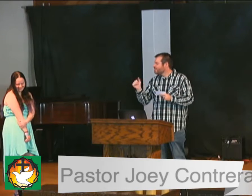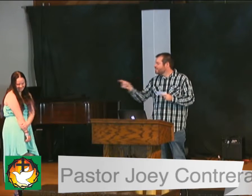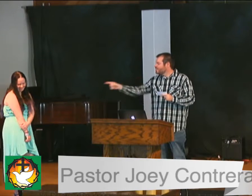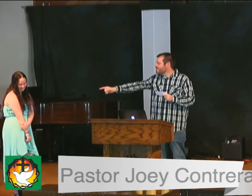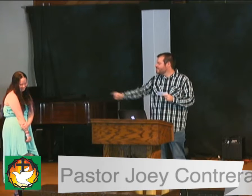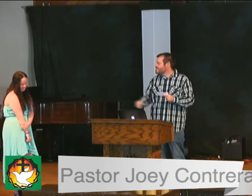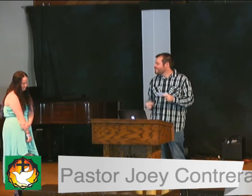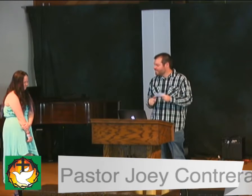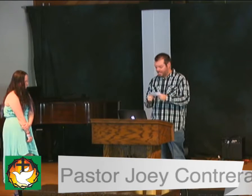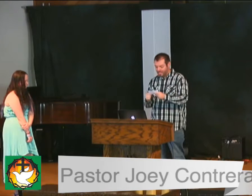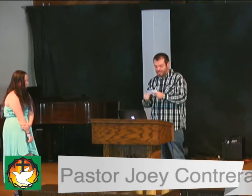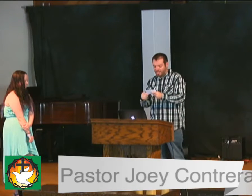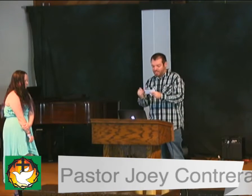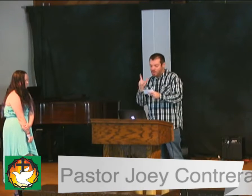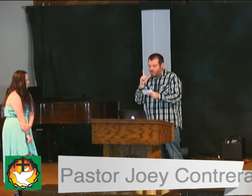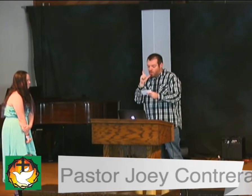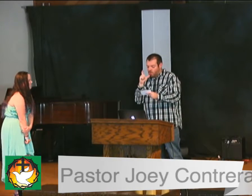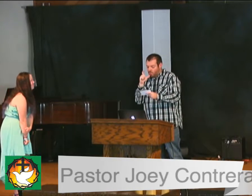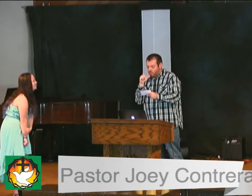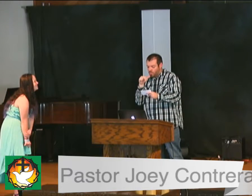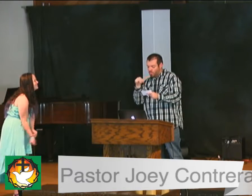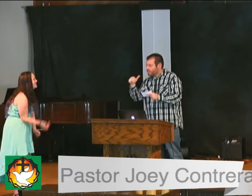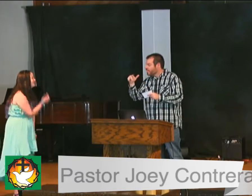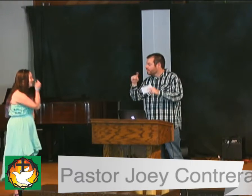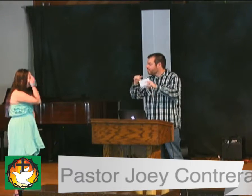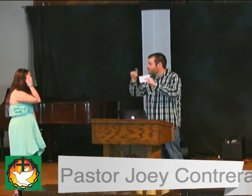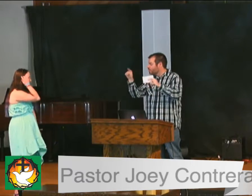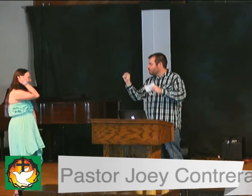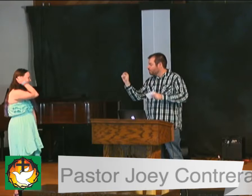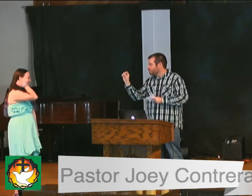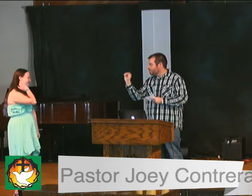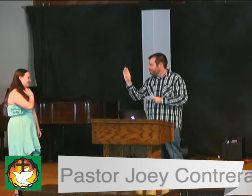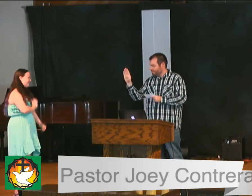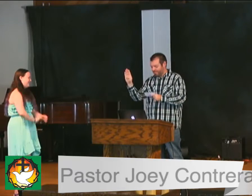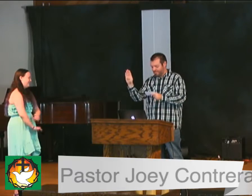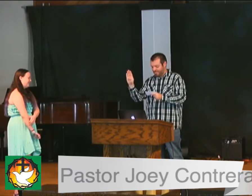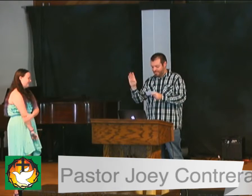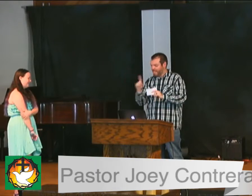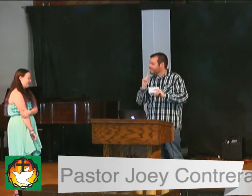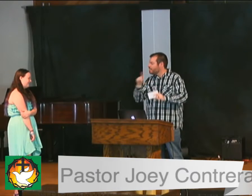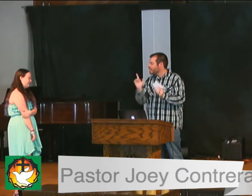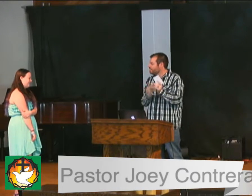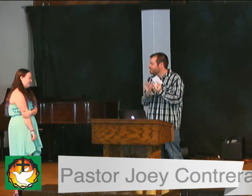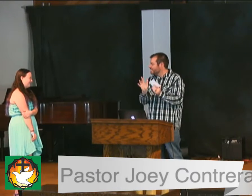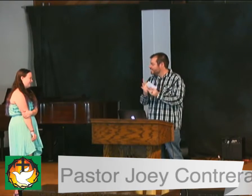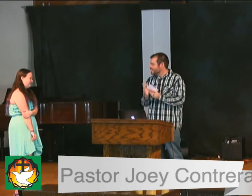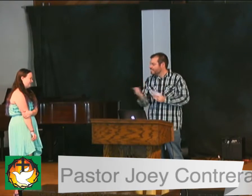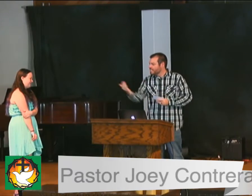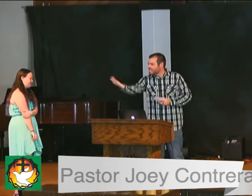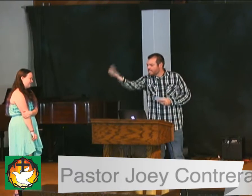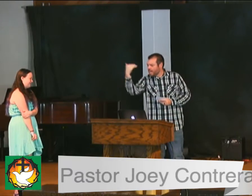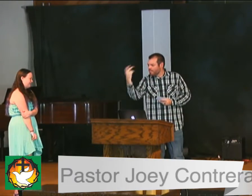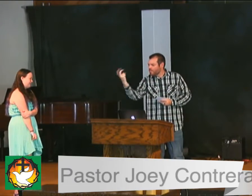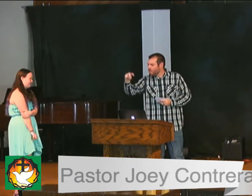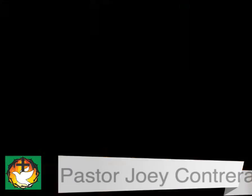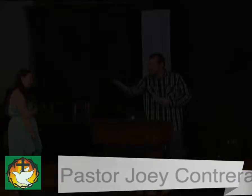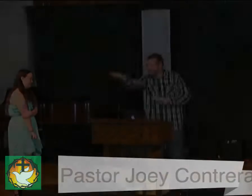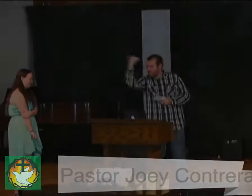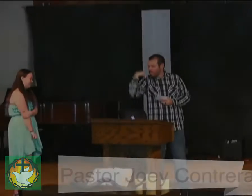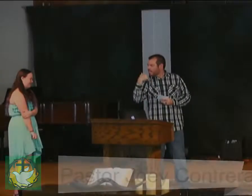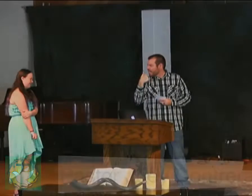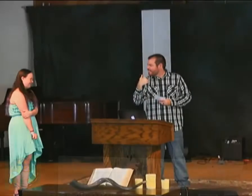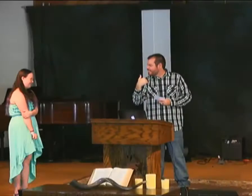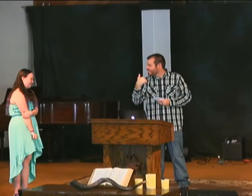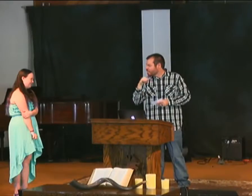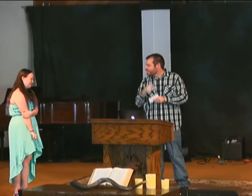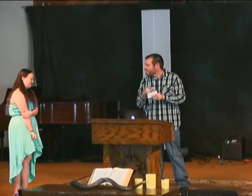Let's start with you. Who walked out the tomb at the command of Jesus? Come and rise,